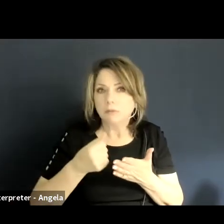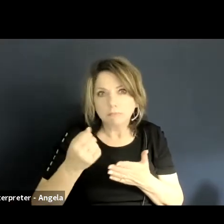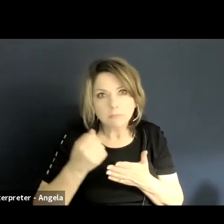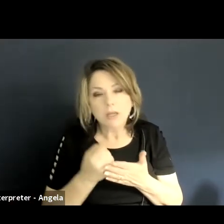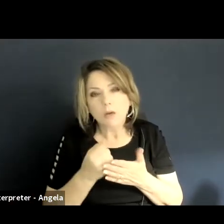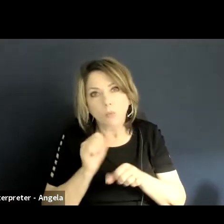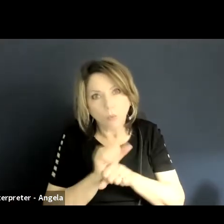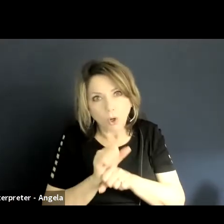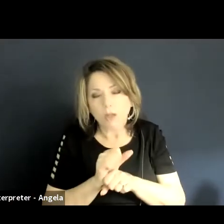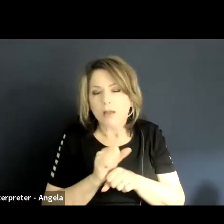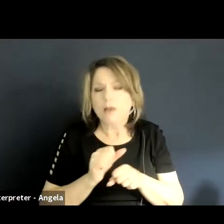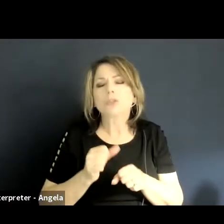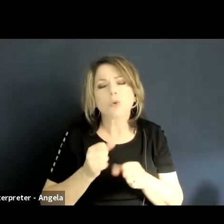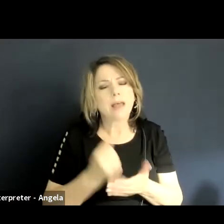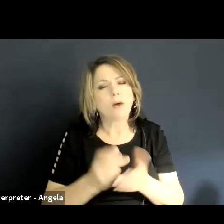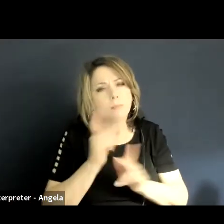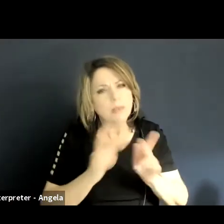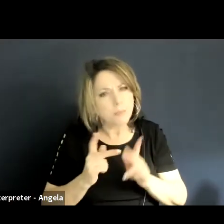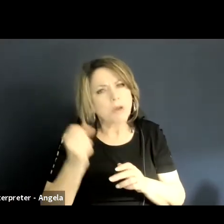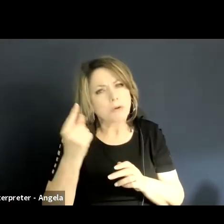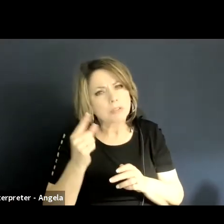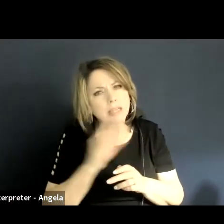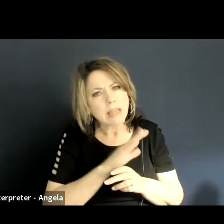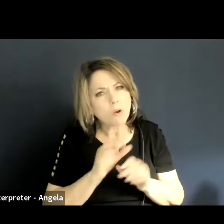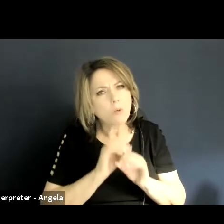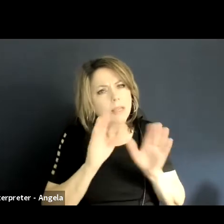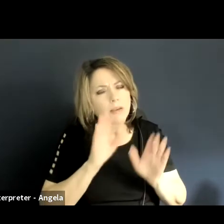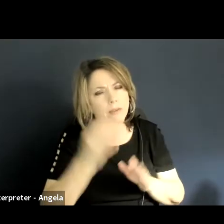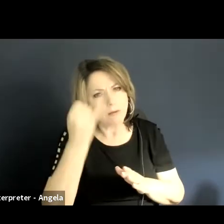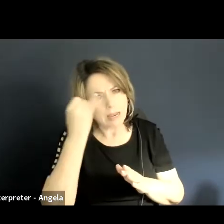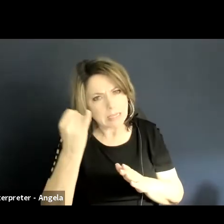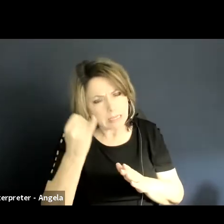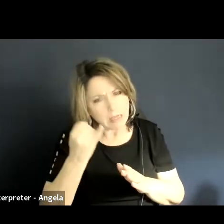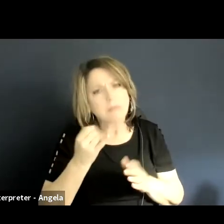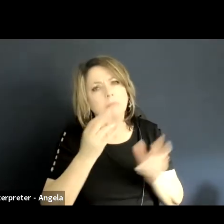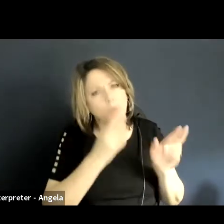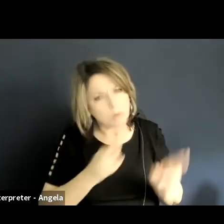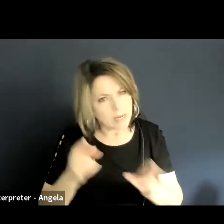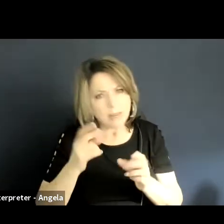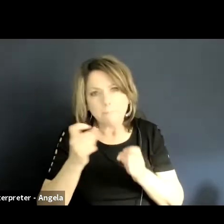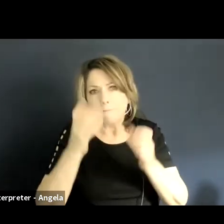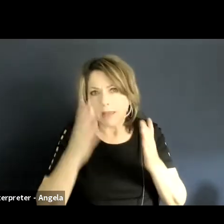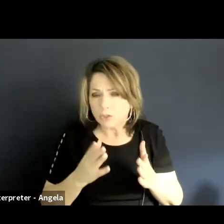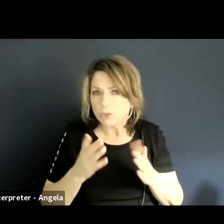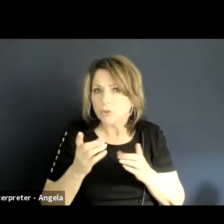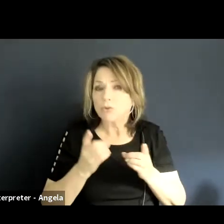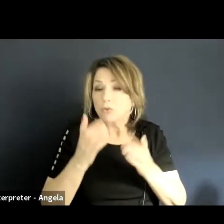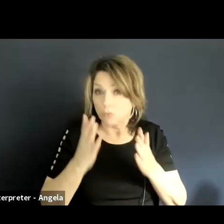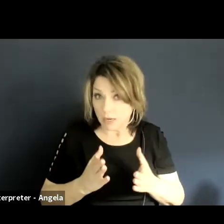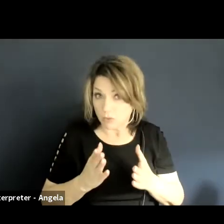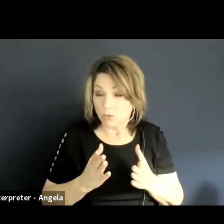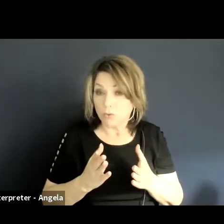idea and get their feet on the ground. The manager and the director, and sometimes the